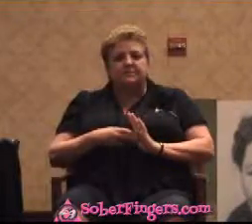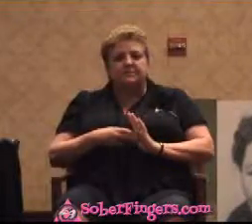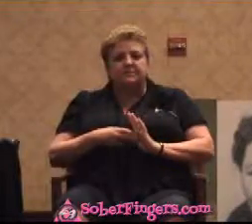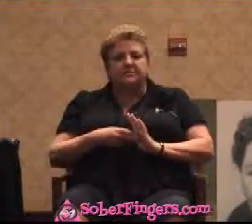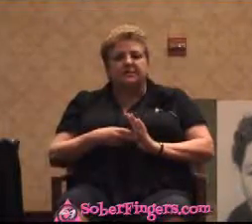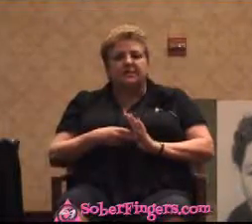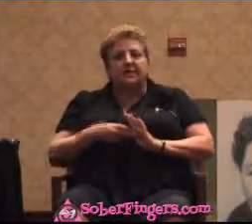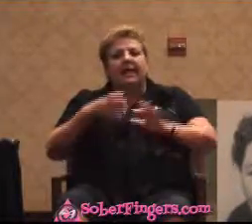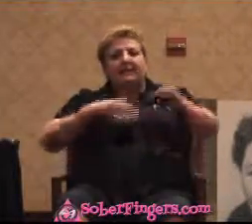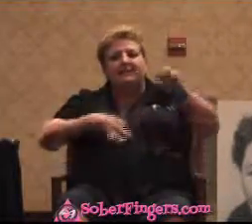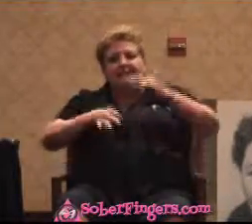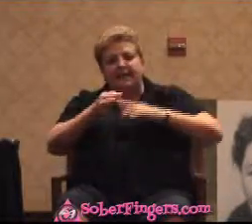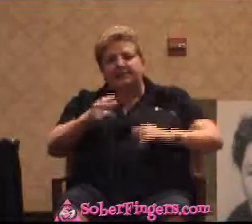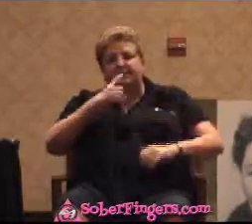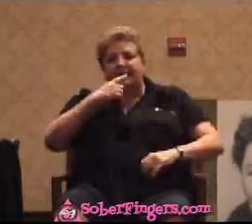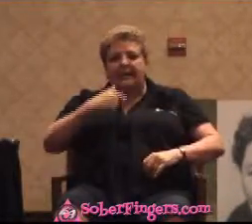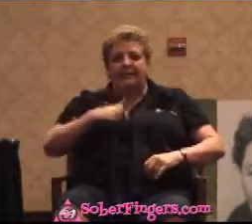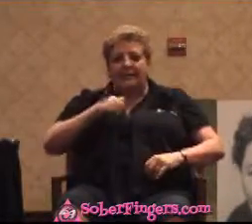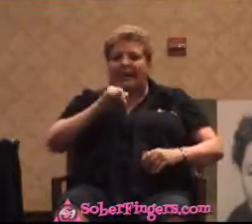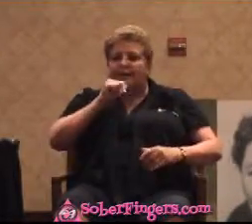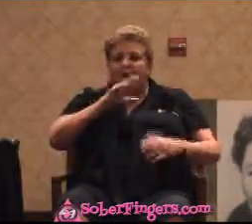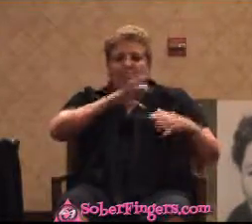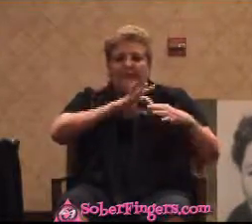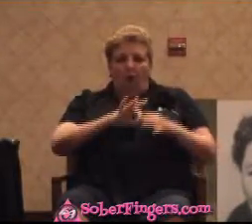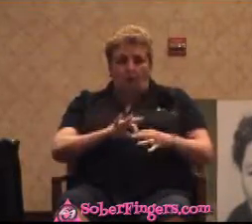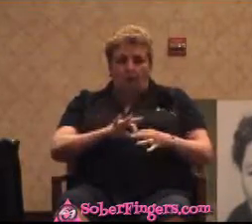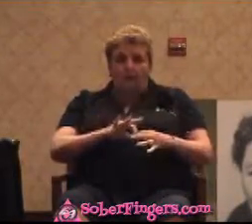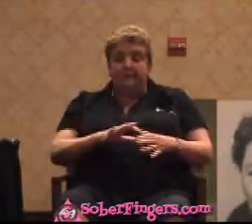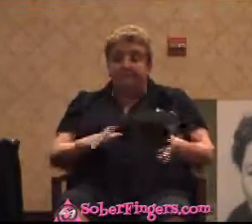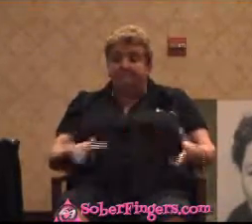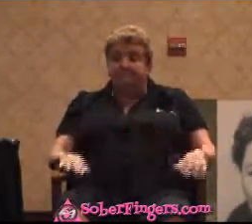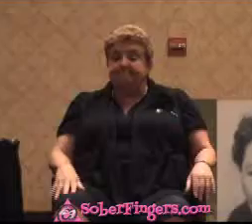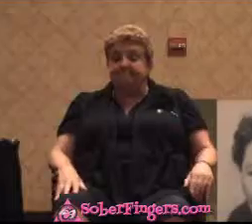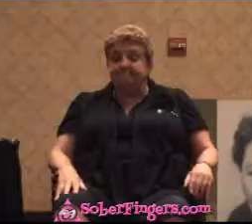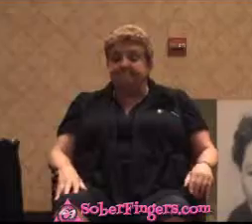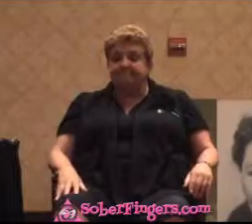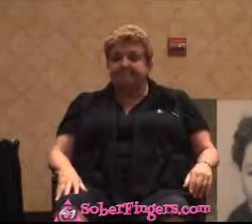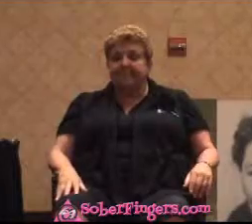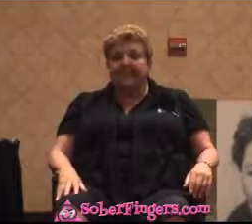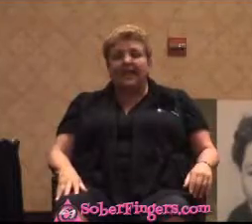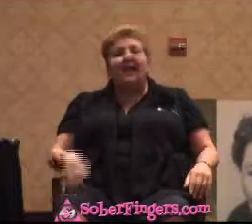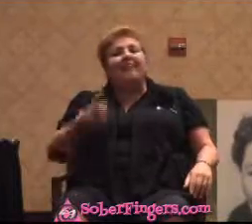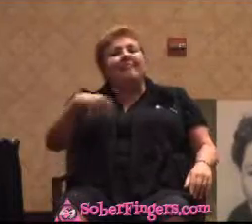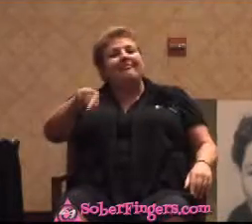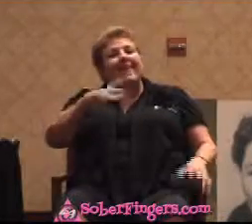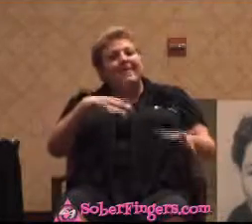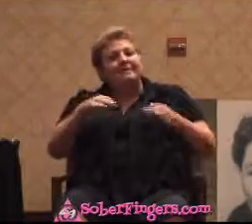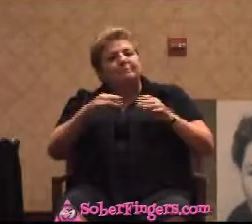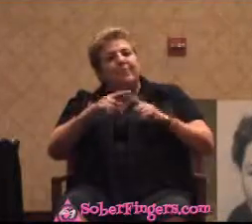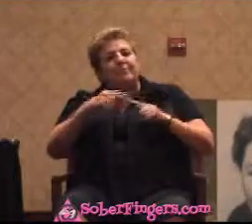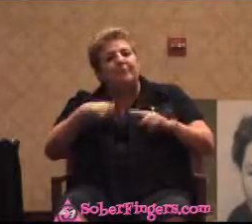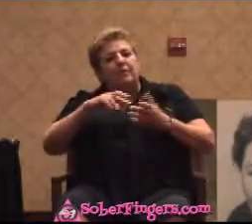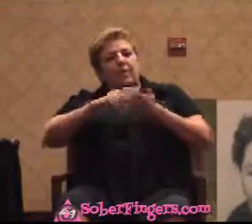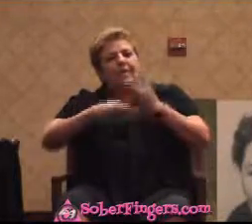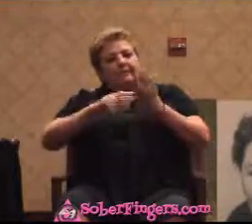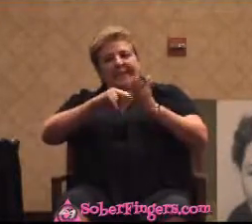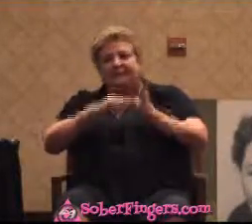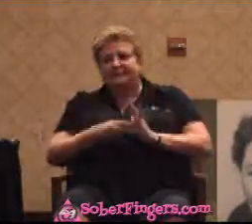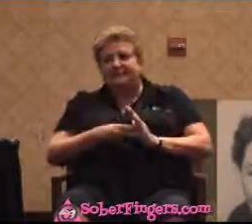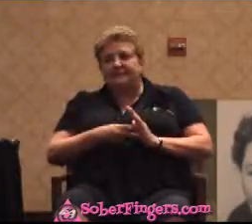rather than telling me I didn't belong here. They explained to me what it was. Because I was an addict, because all I